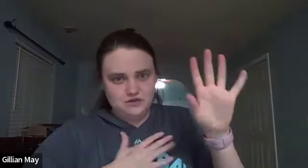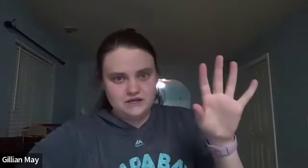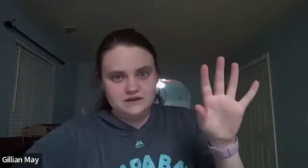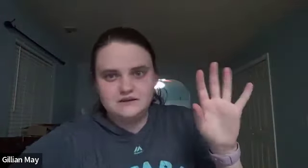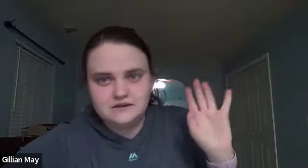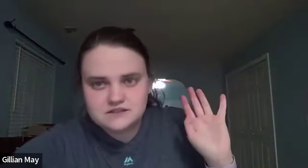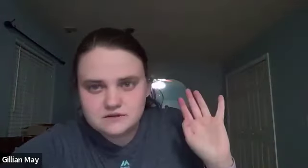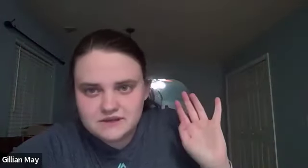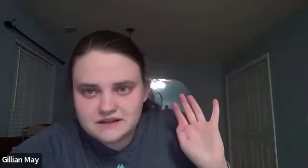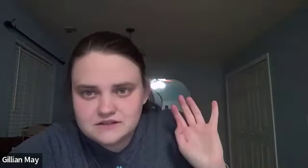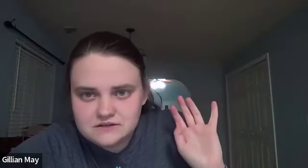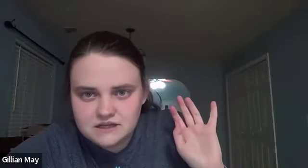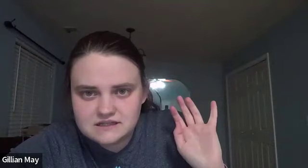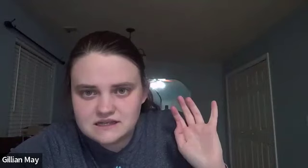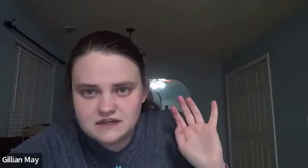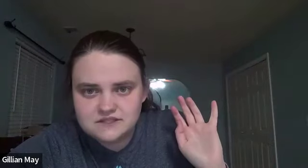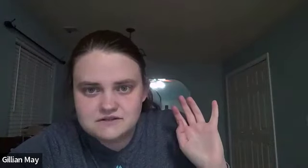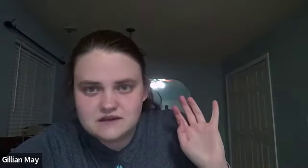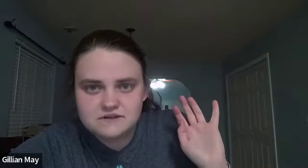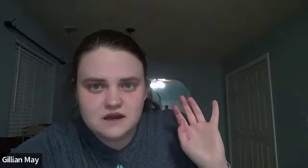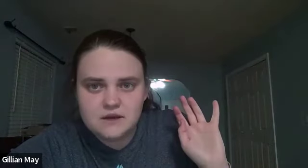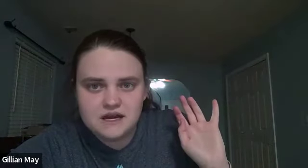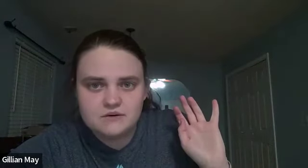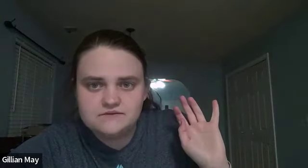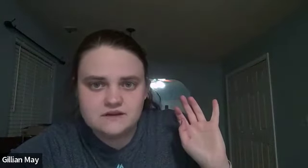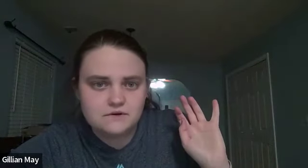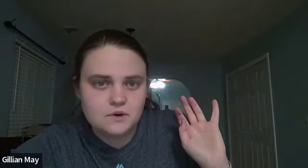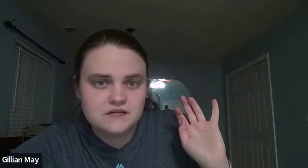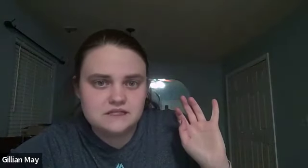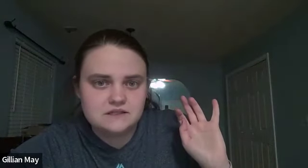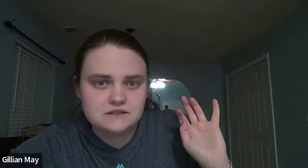grid. So give me like 2 seconds. I'd have to do this every time and I always forget for a moment.